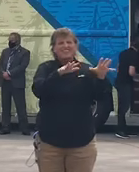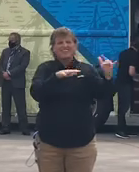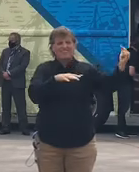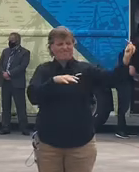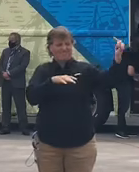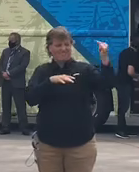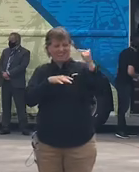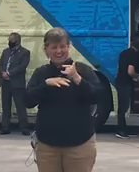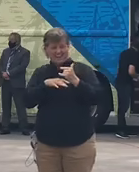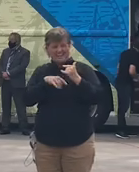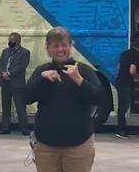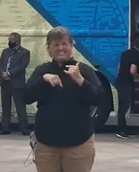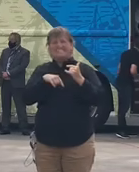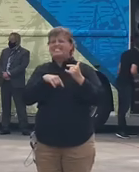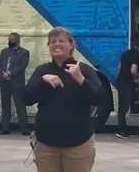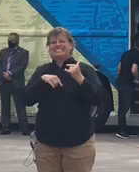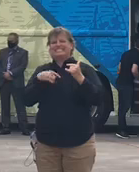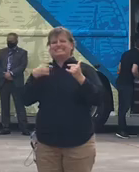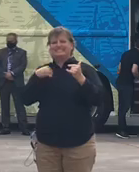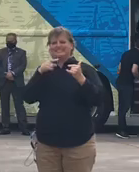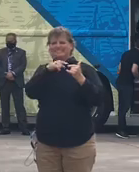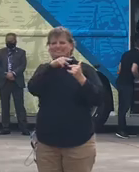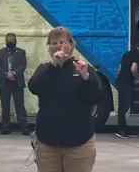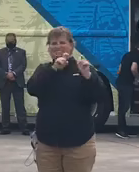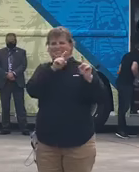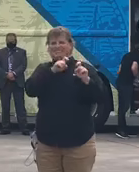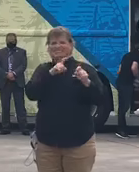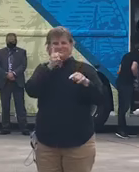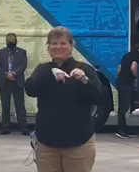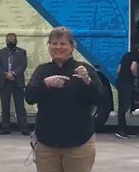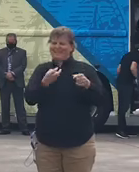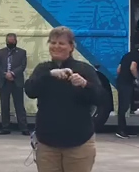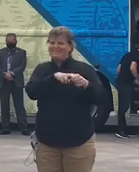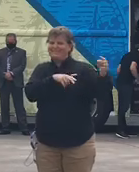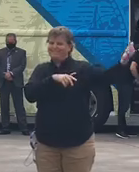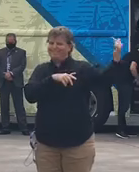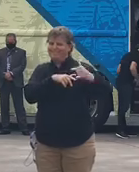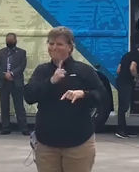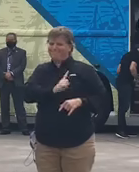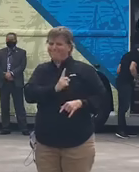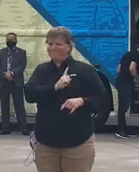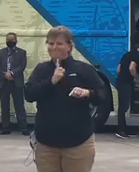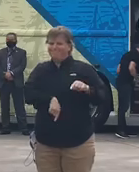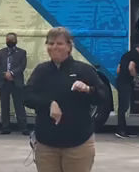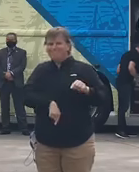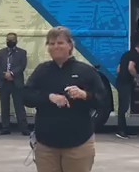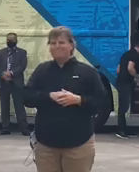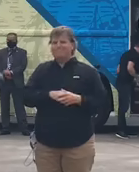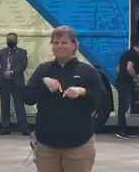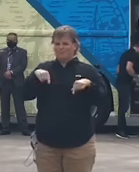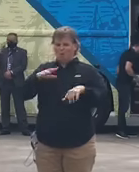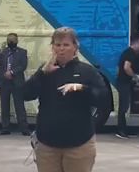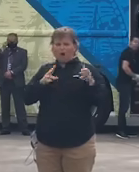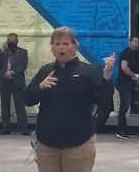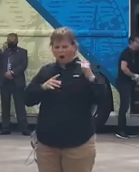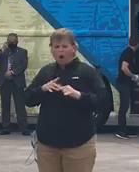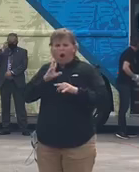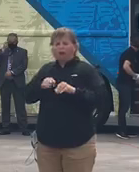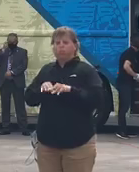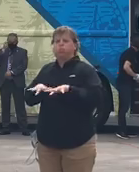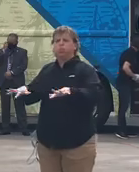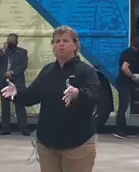come up positive should not be allowed to be on the plane, because we don't need to get seated from outside of